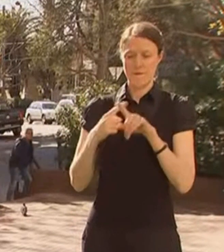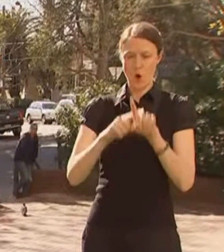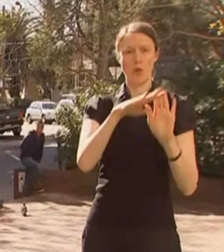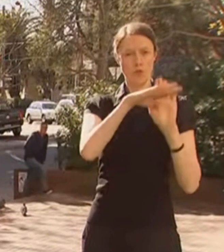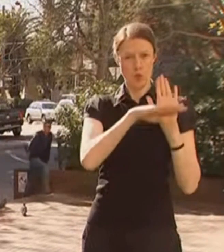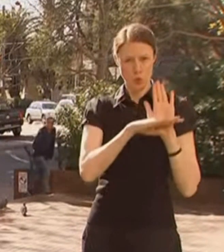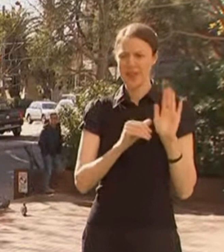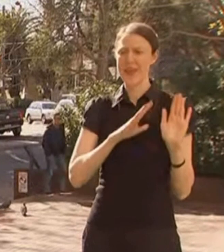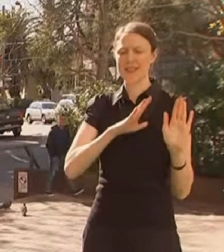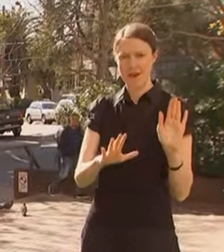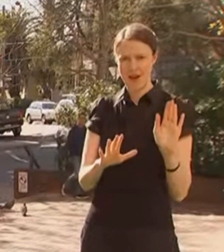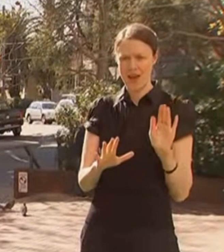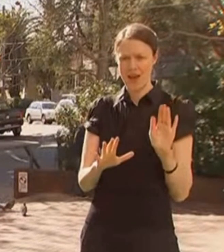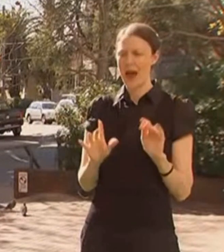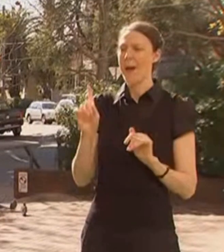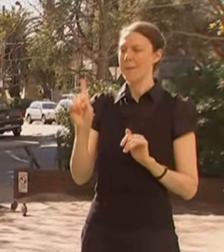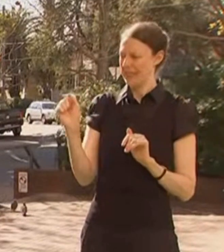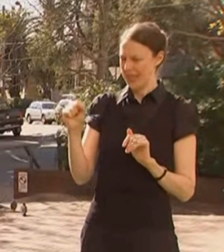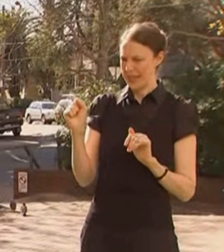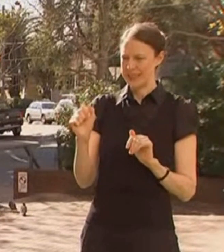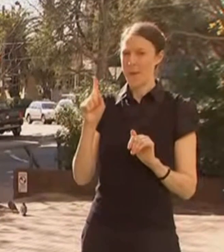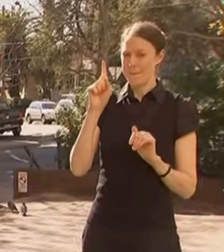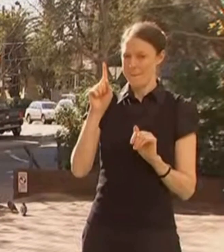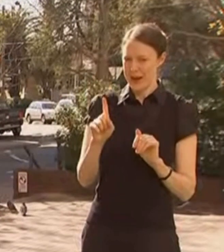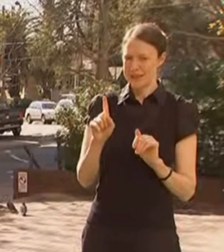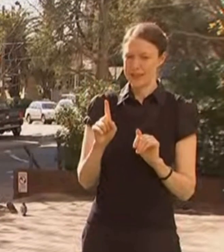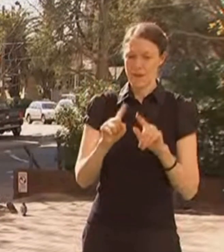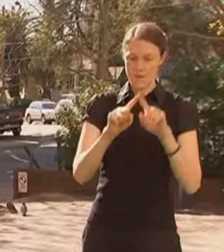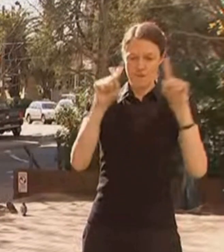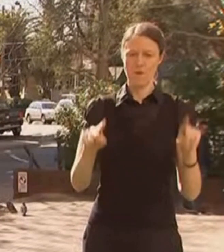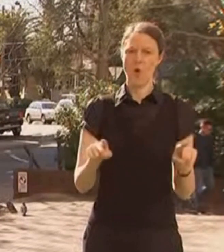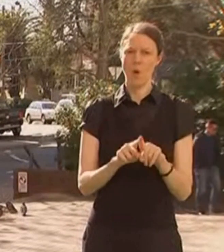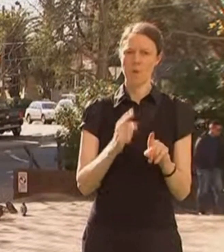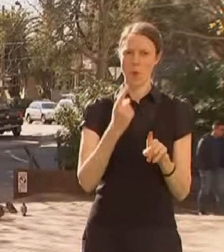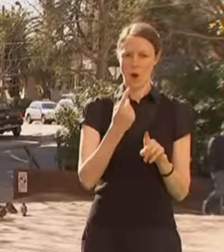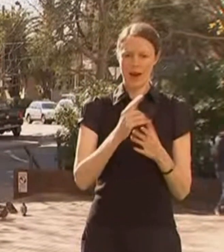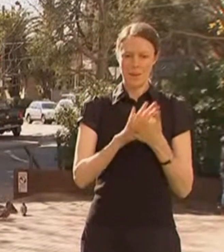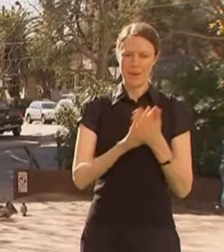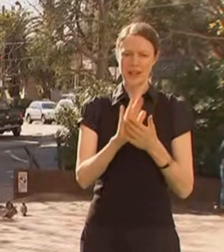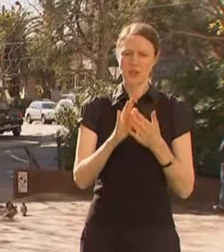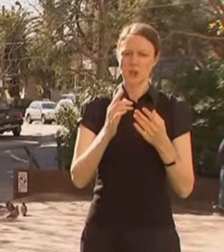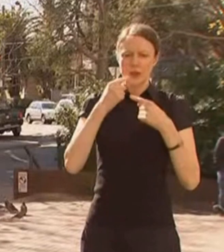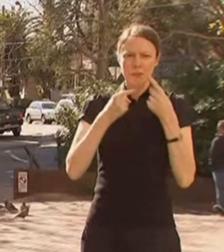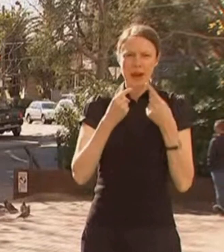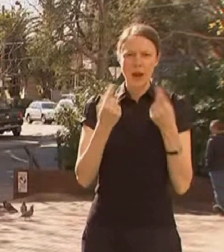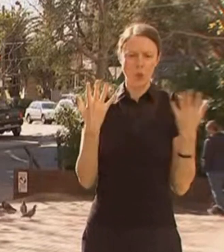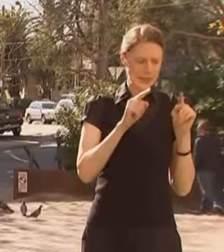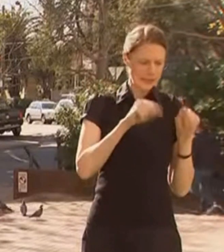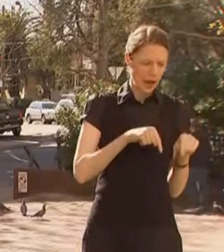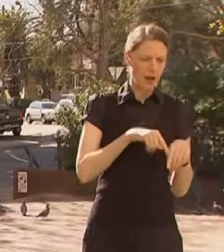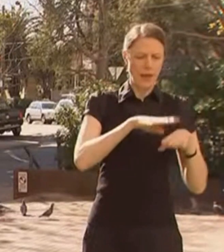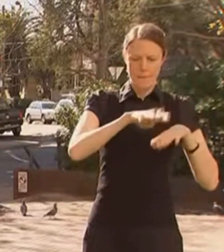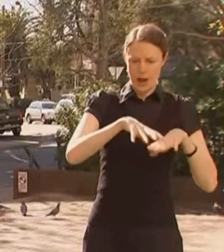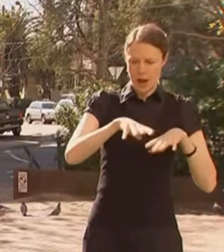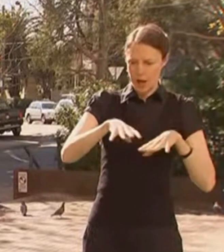So it's a public place, public space, so if people turn up and it's within the health orders,